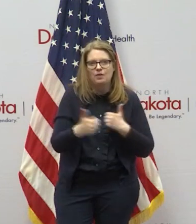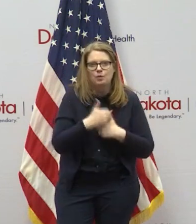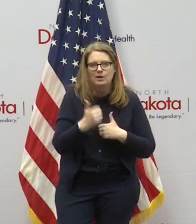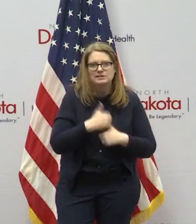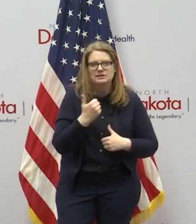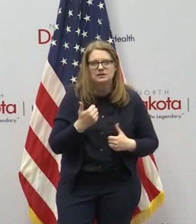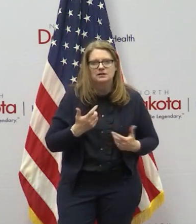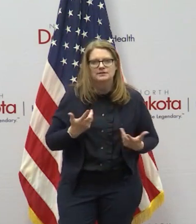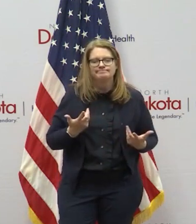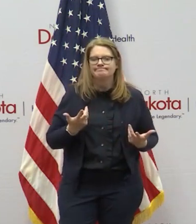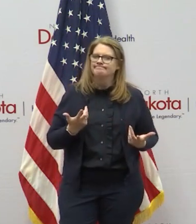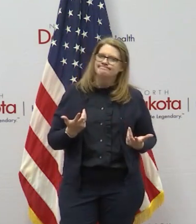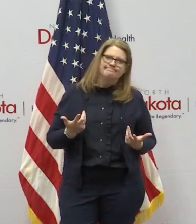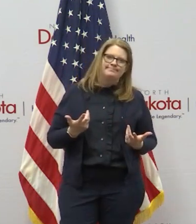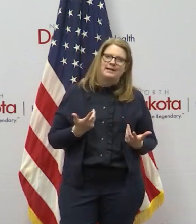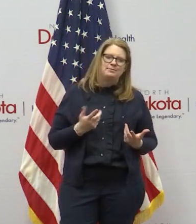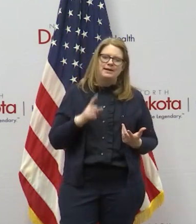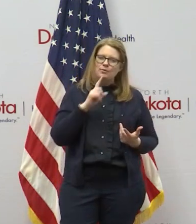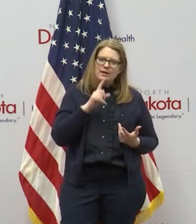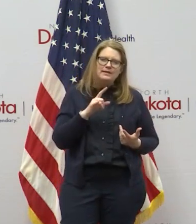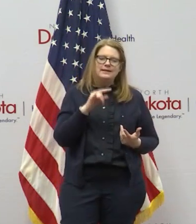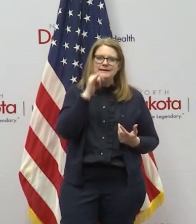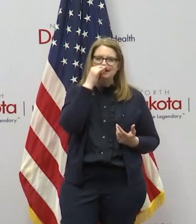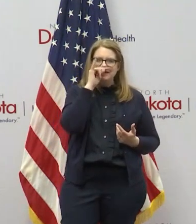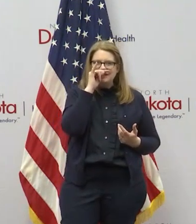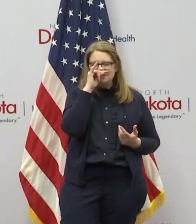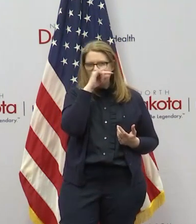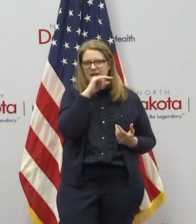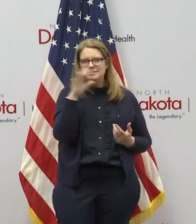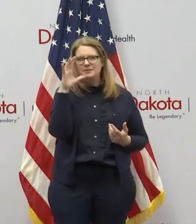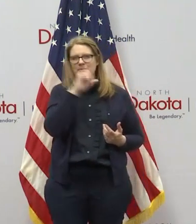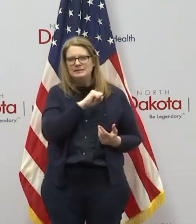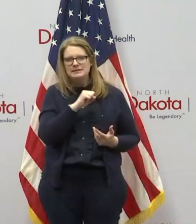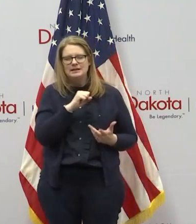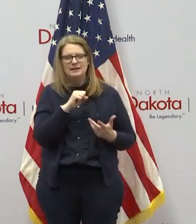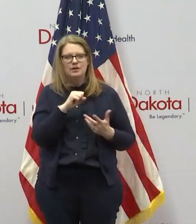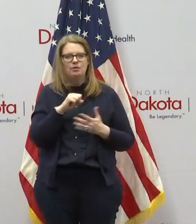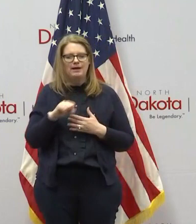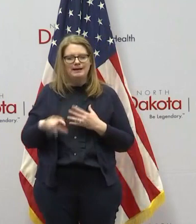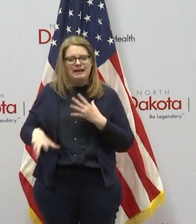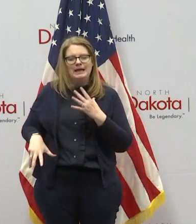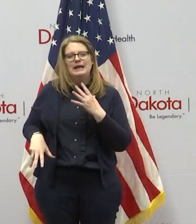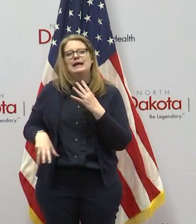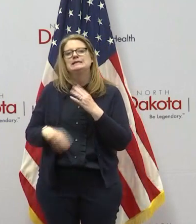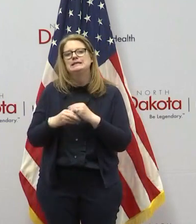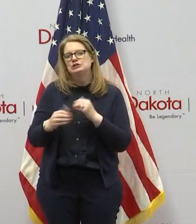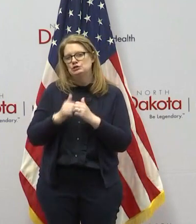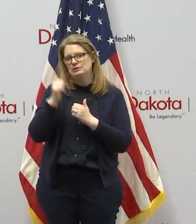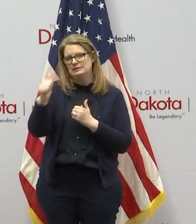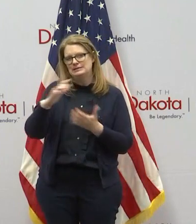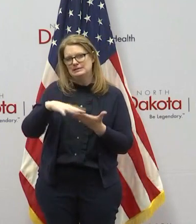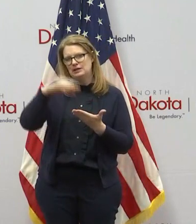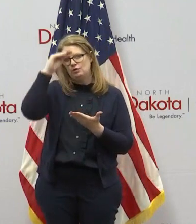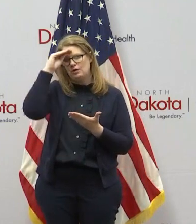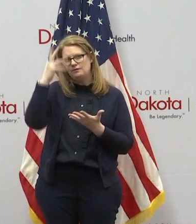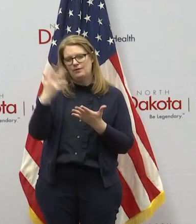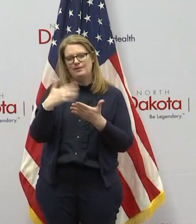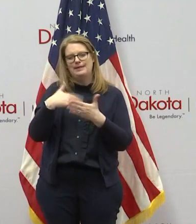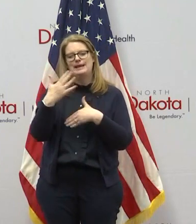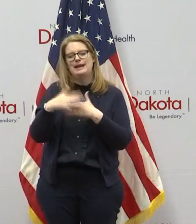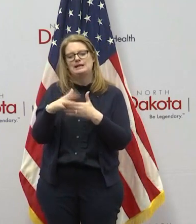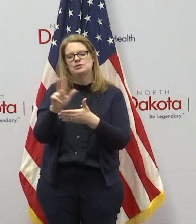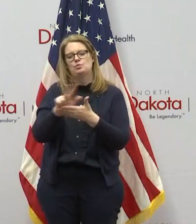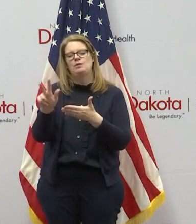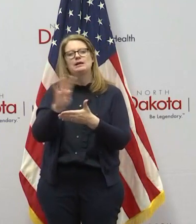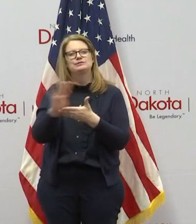been missing out on the opportunity to have even better and better distance learning happening over the next 3 to 4 weeks as we